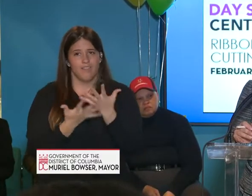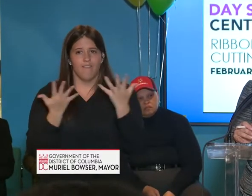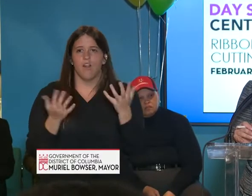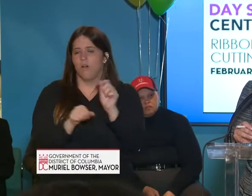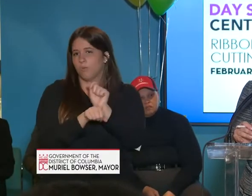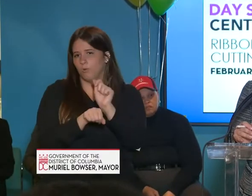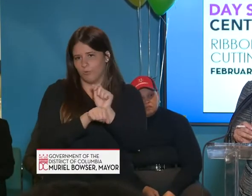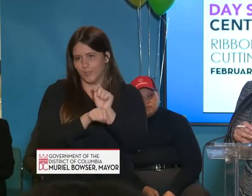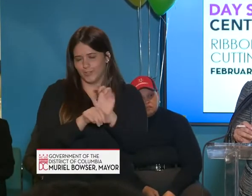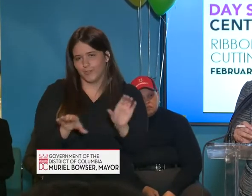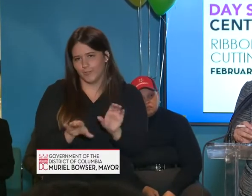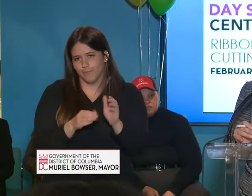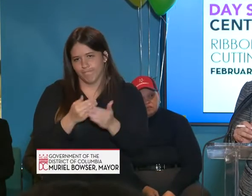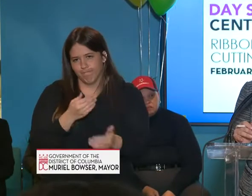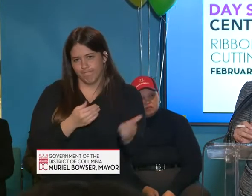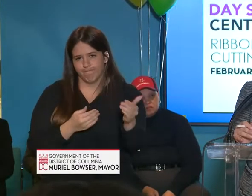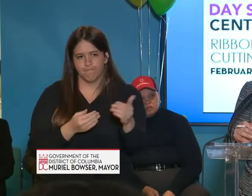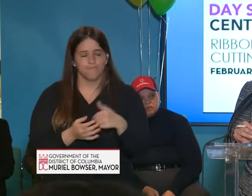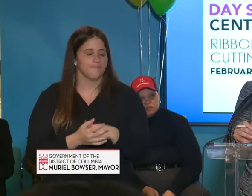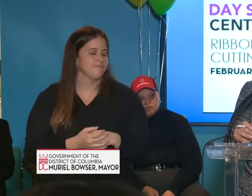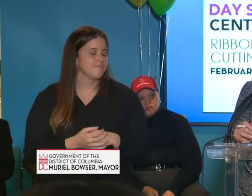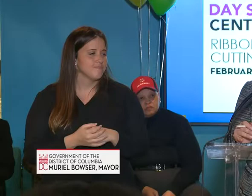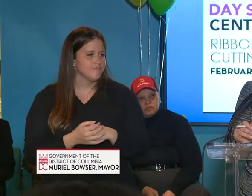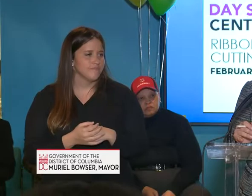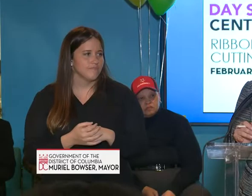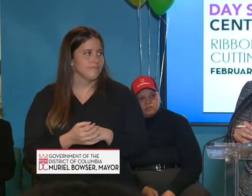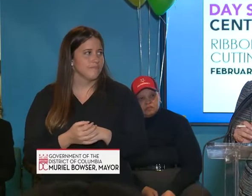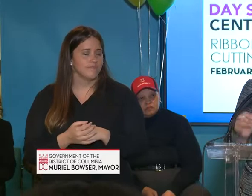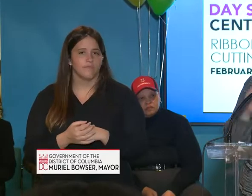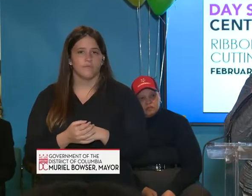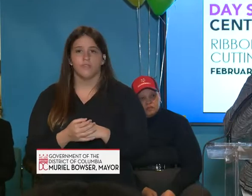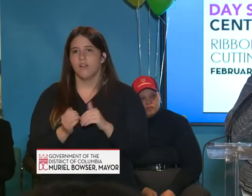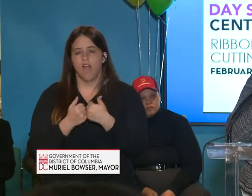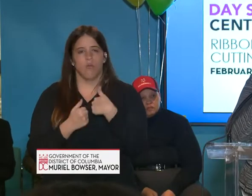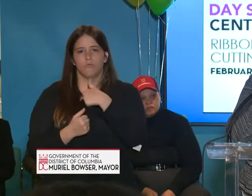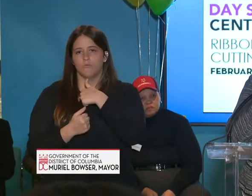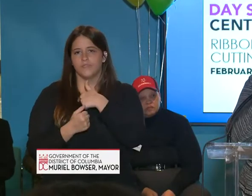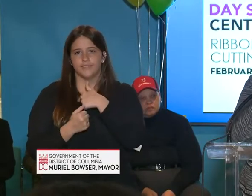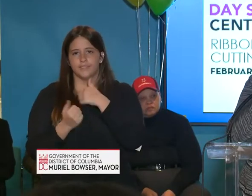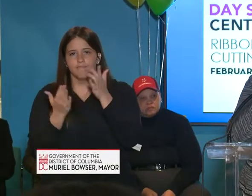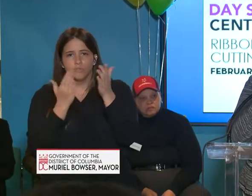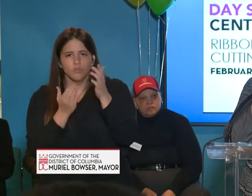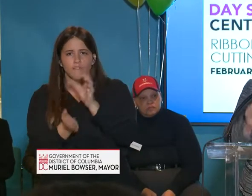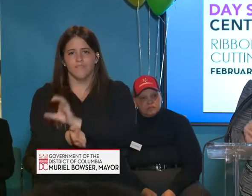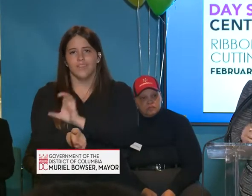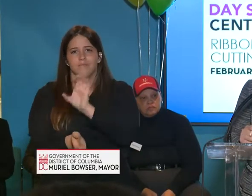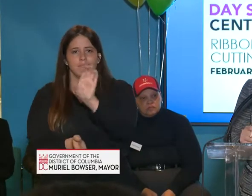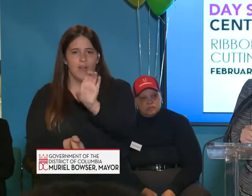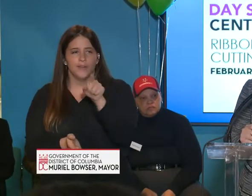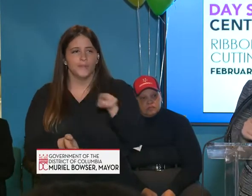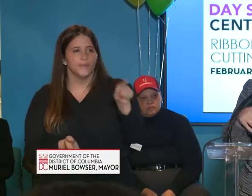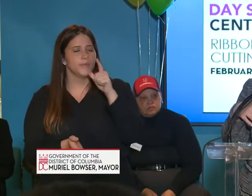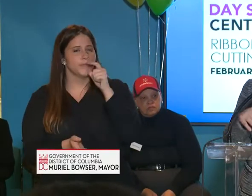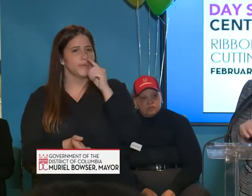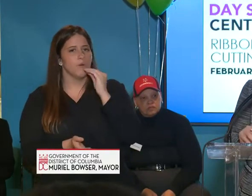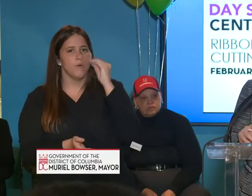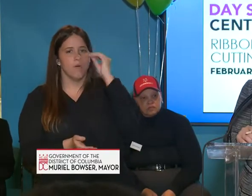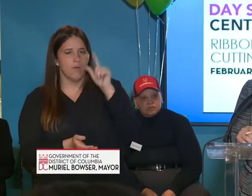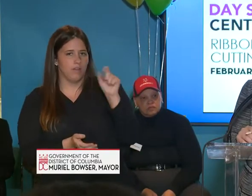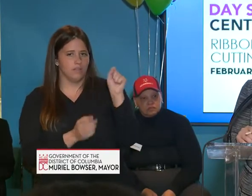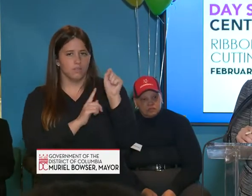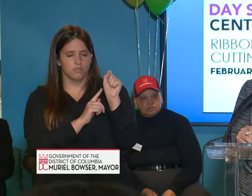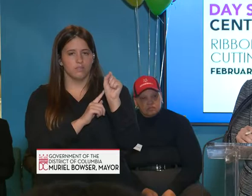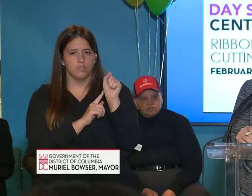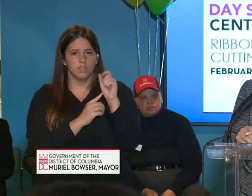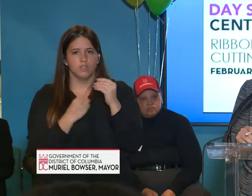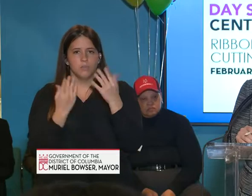do. This is what it looks like to serve and empower our homeless constituents and to provide dignity as